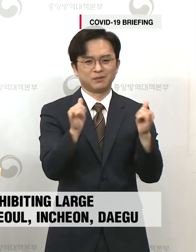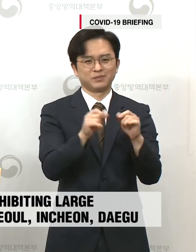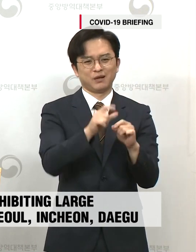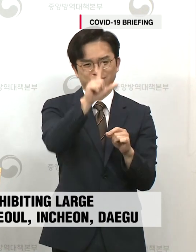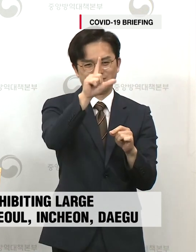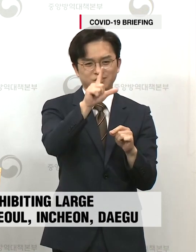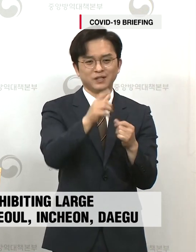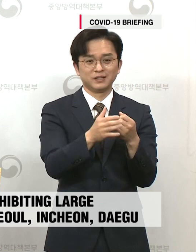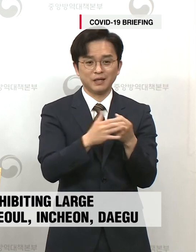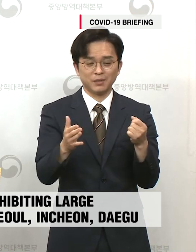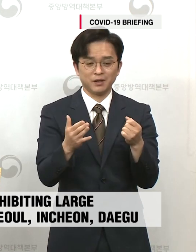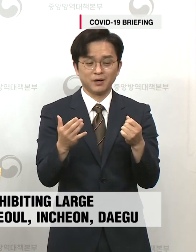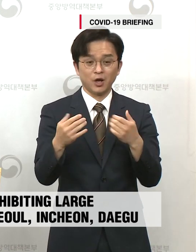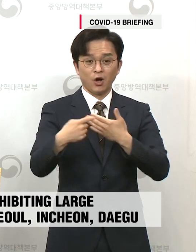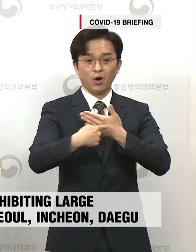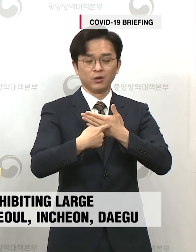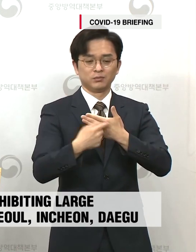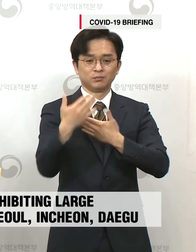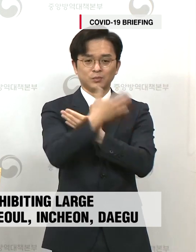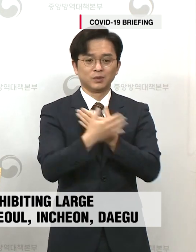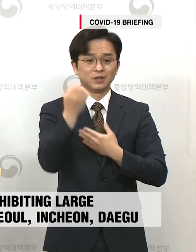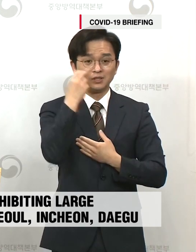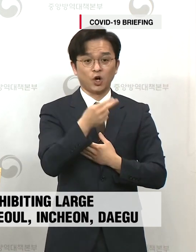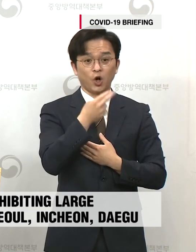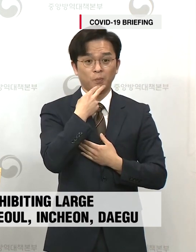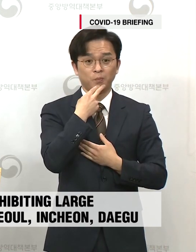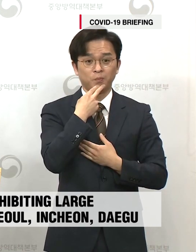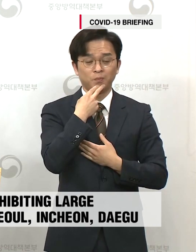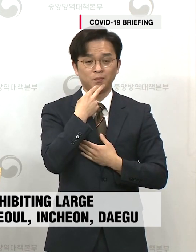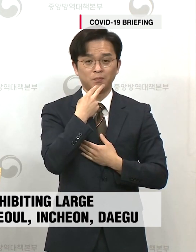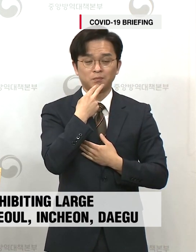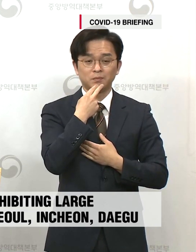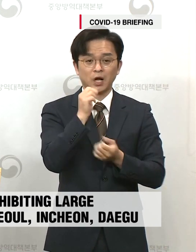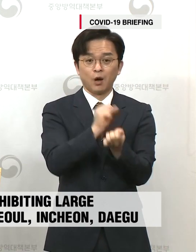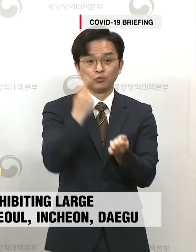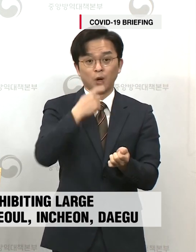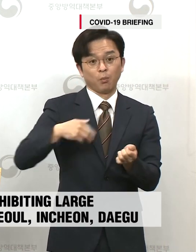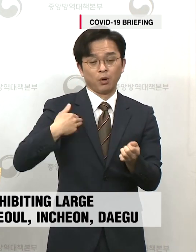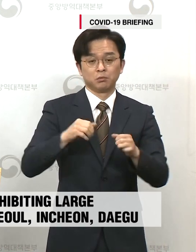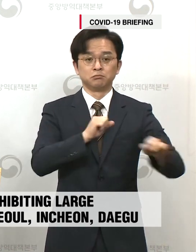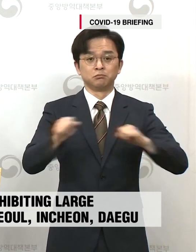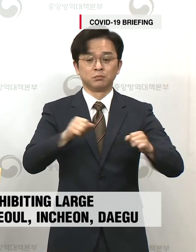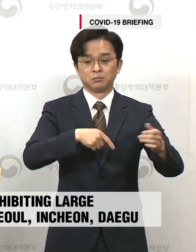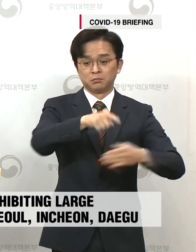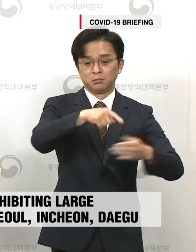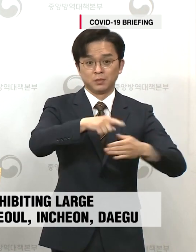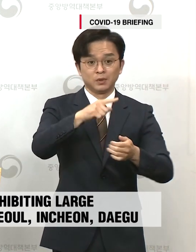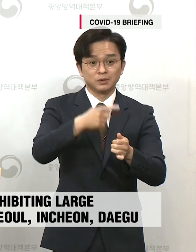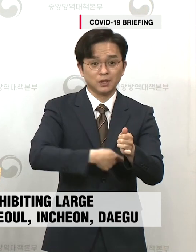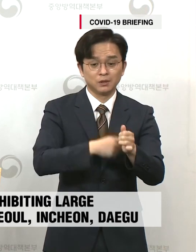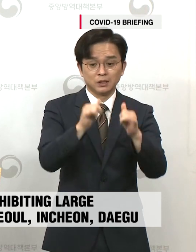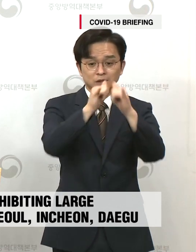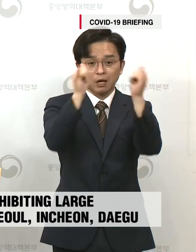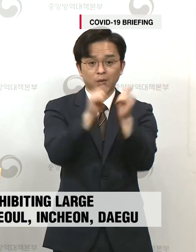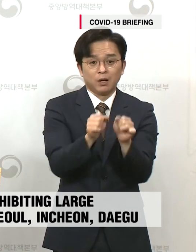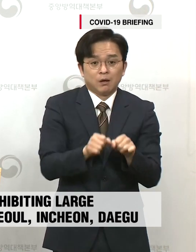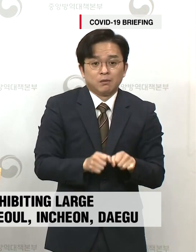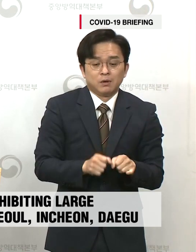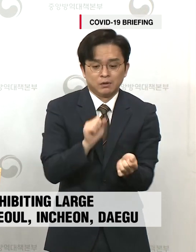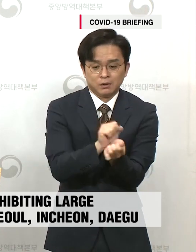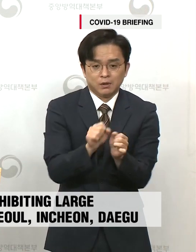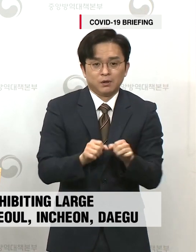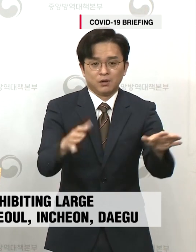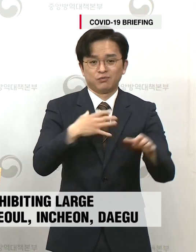young generations, and many of them show no symptoms. And however, they are all actively engaging